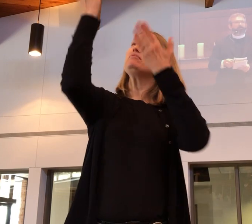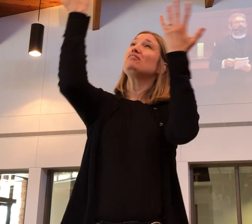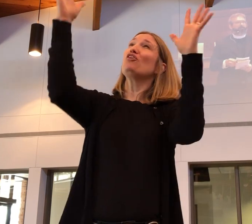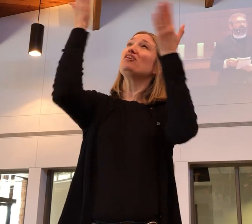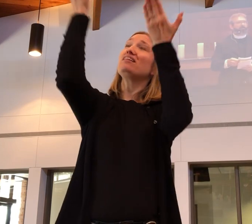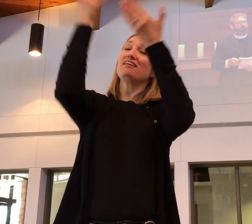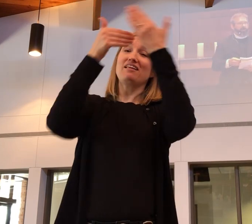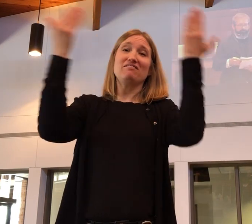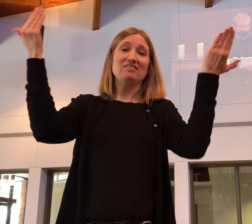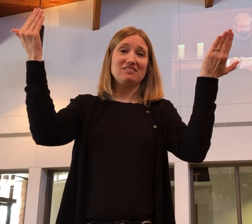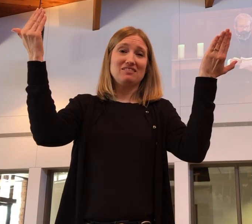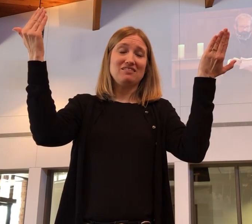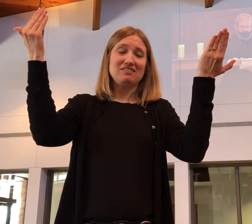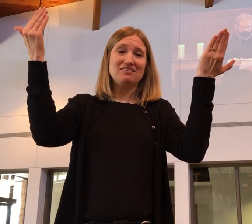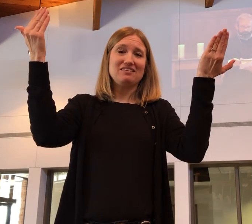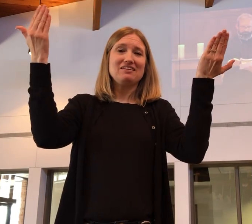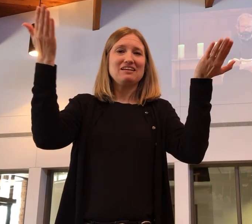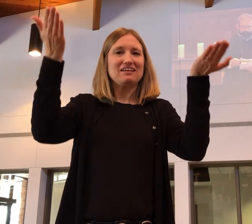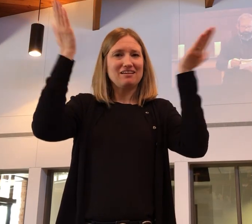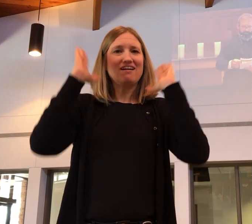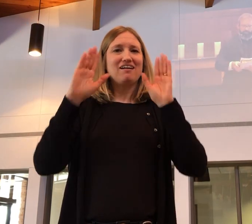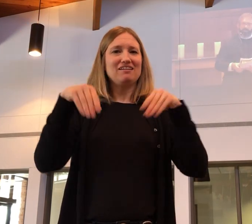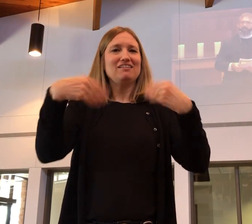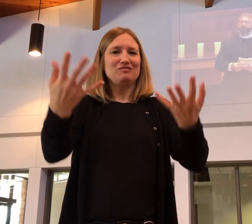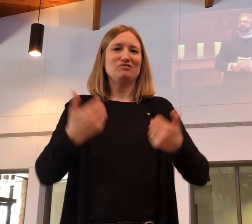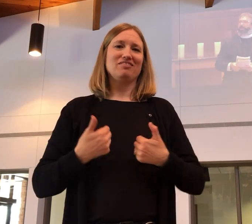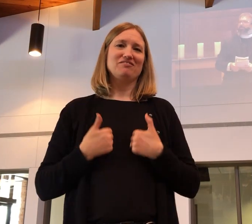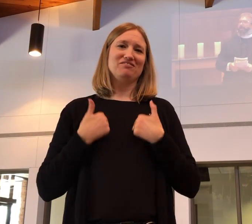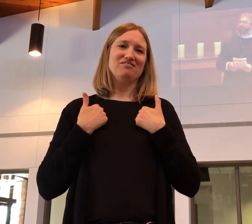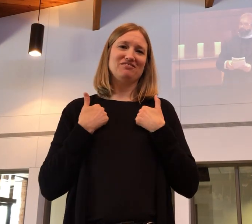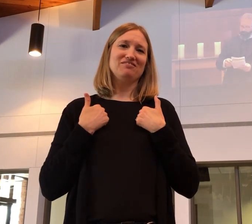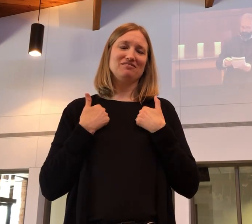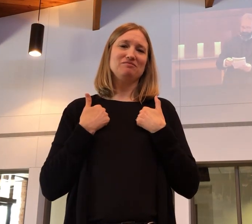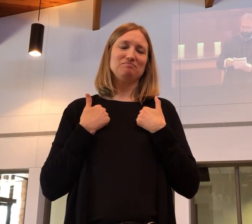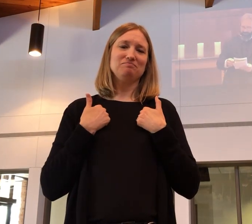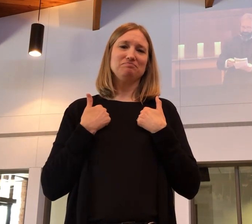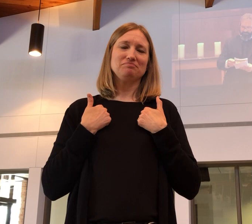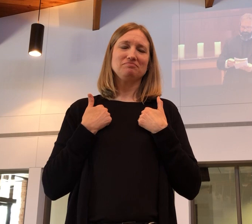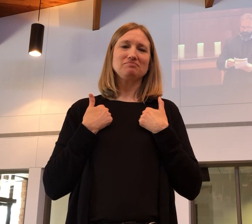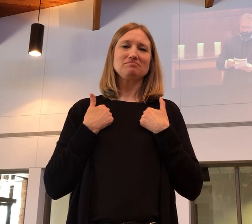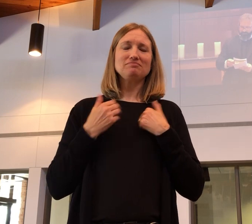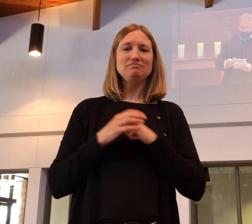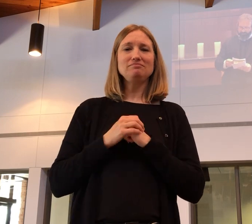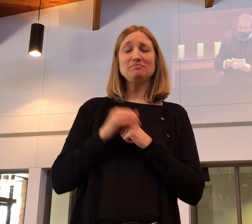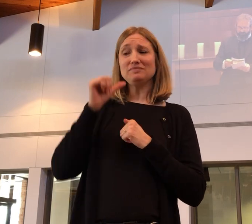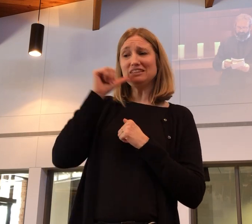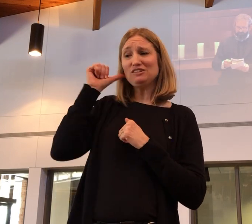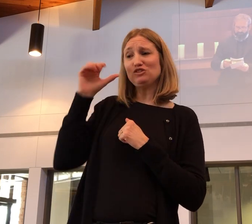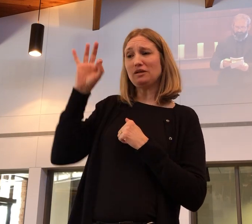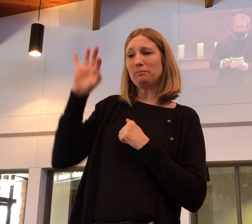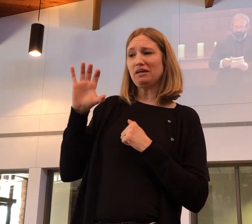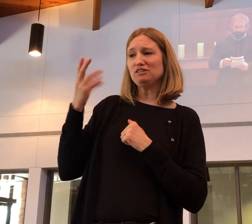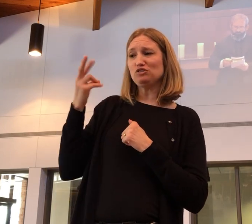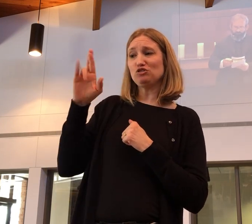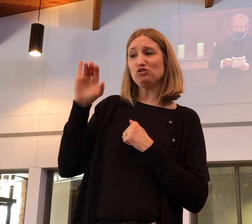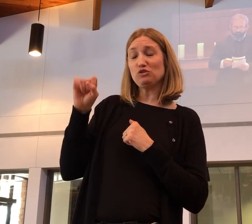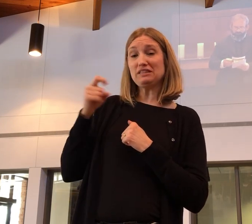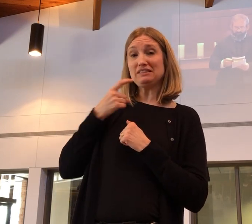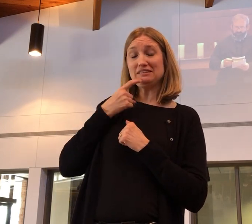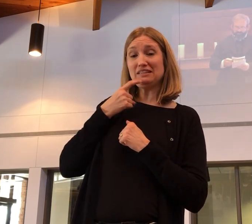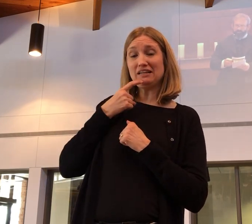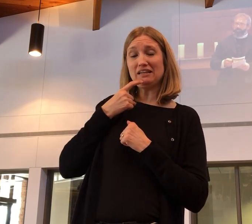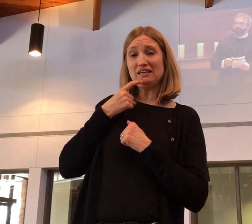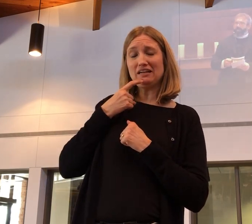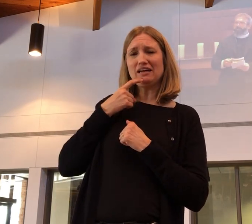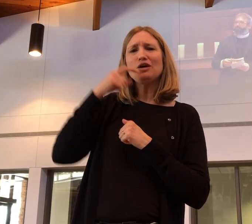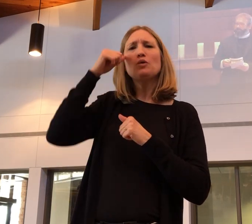God breathes life. And echoing Pastor Chris's message from yesterday, remembering